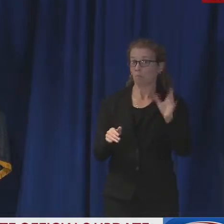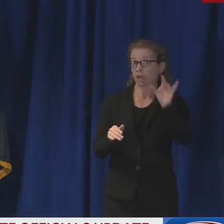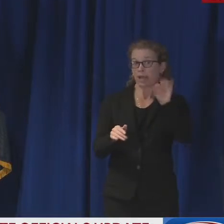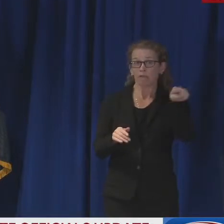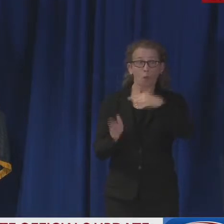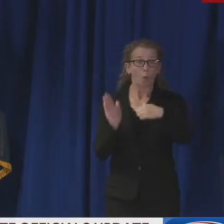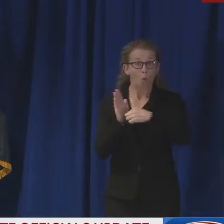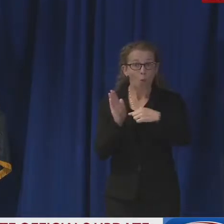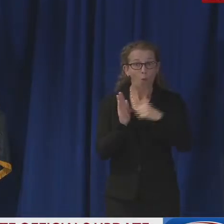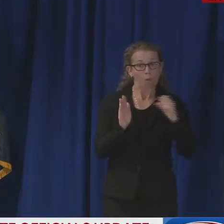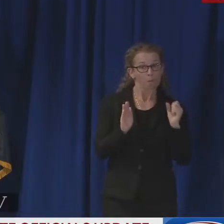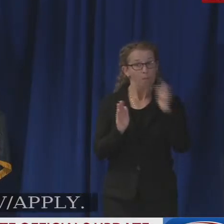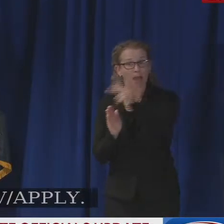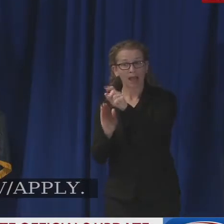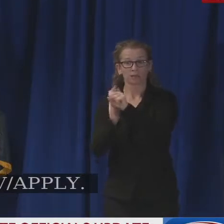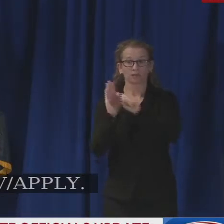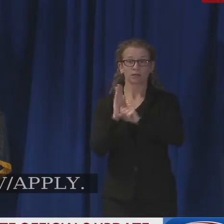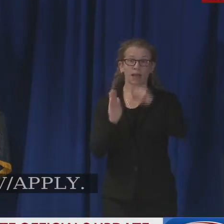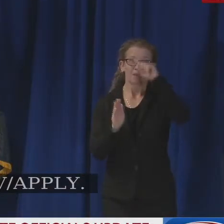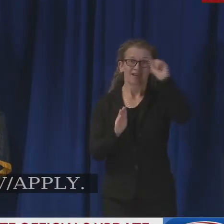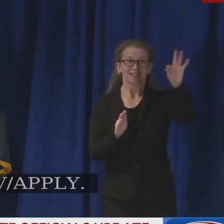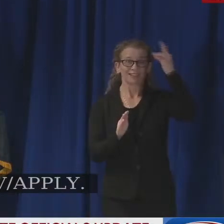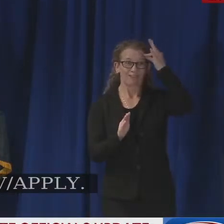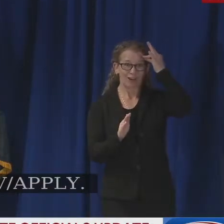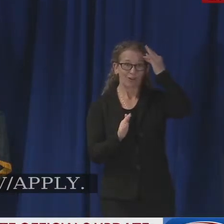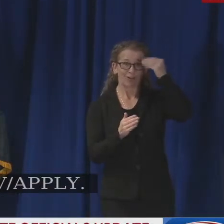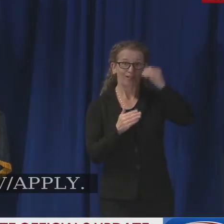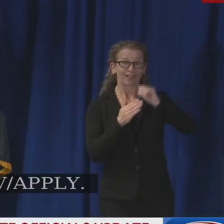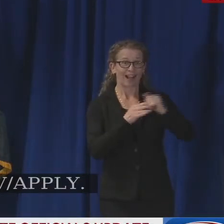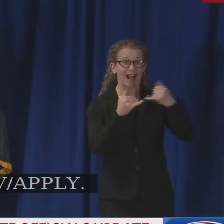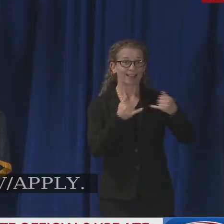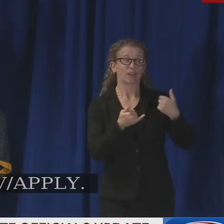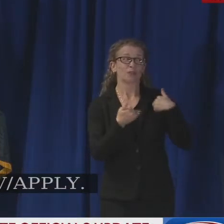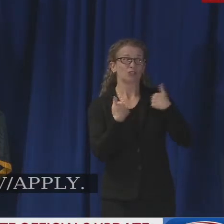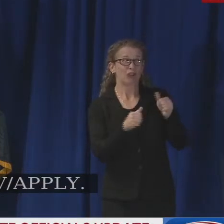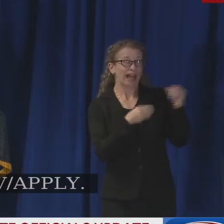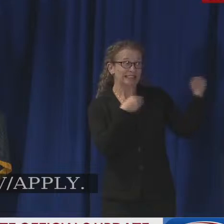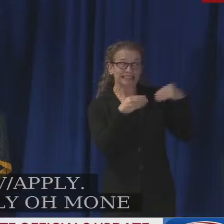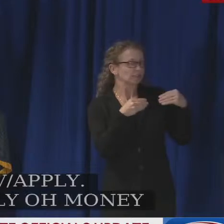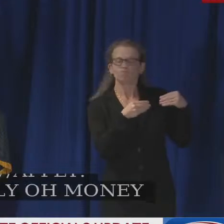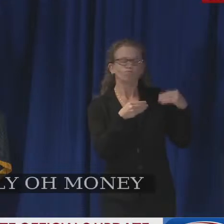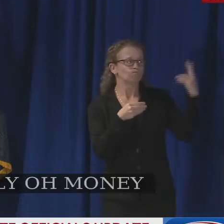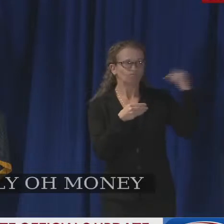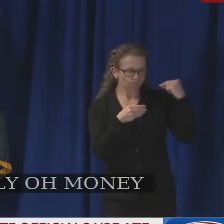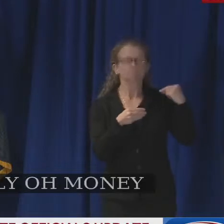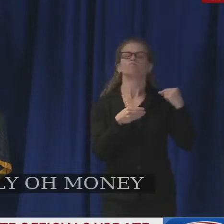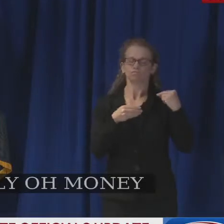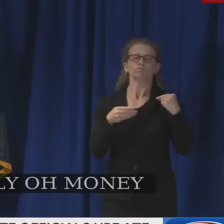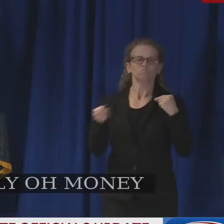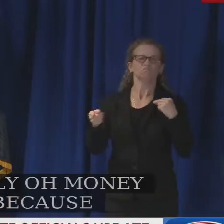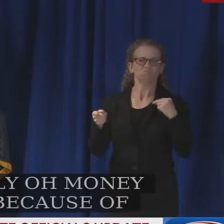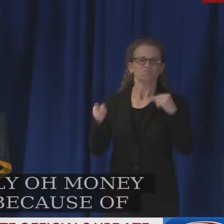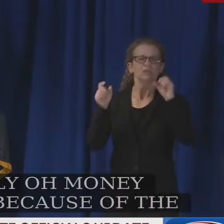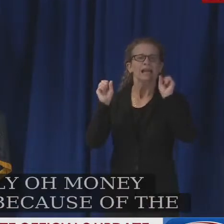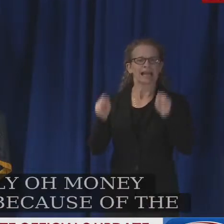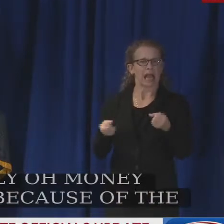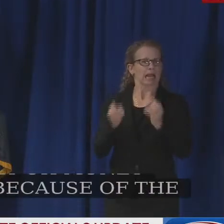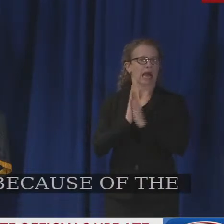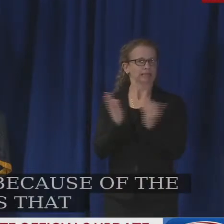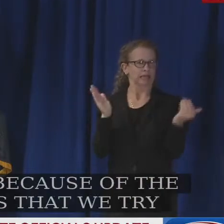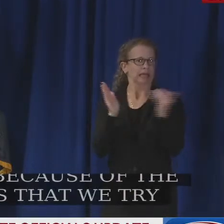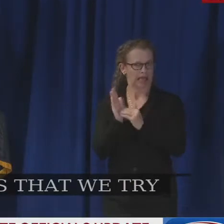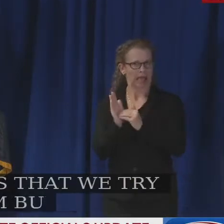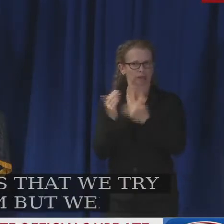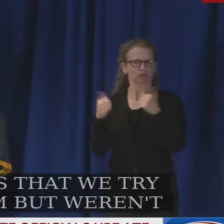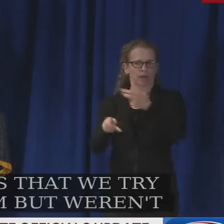to the state because the federal guidelines that again, we tried to break ourselves free from, but we weren't able to do it. We're allowing folks to come back for another shot to keep